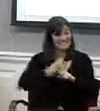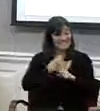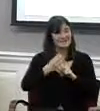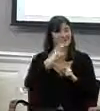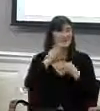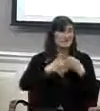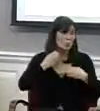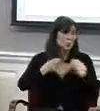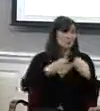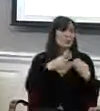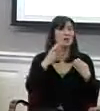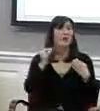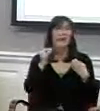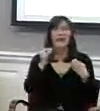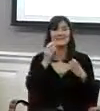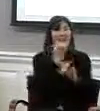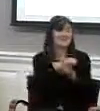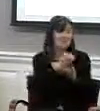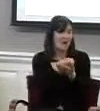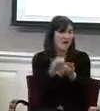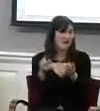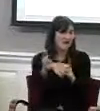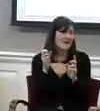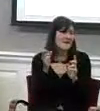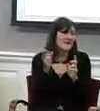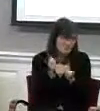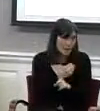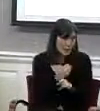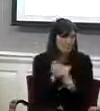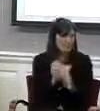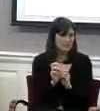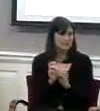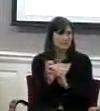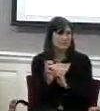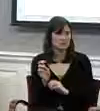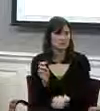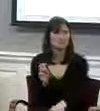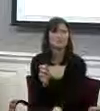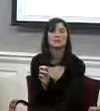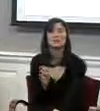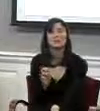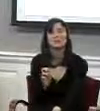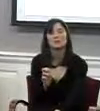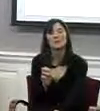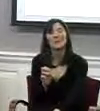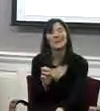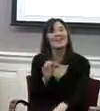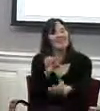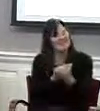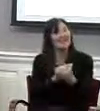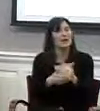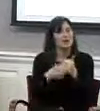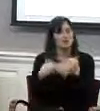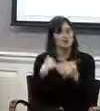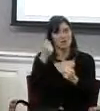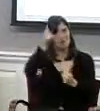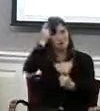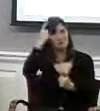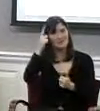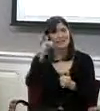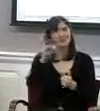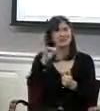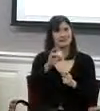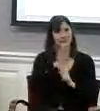violence. I believe that this case study helps us to understand the essential conditions for promoting transformative learning, as well